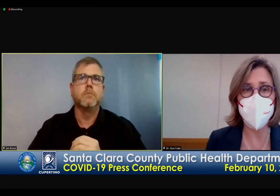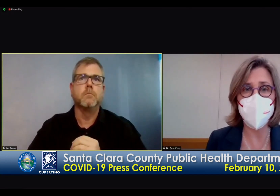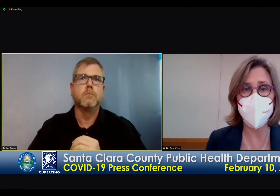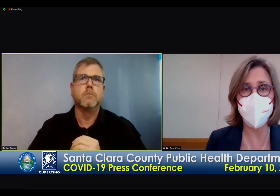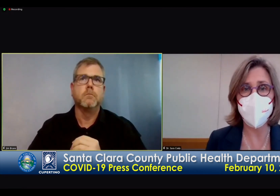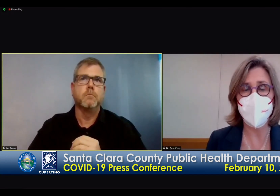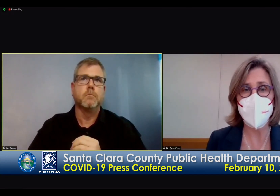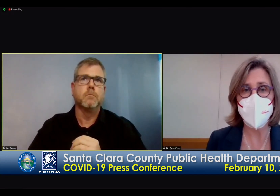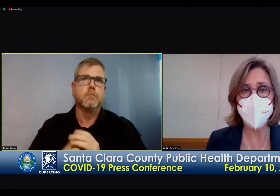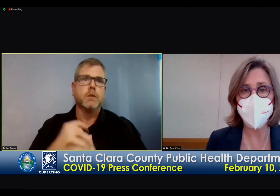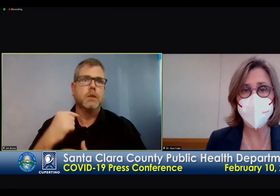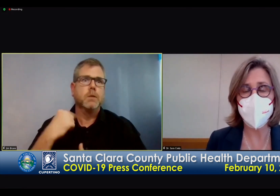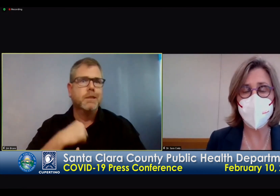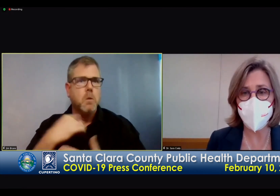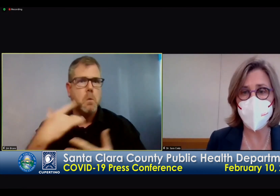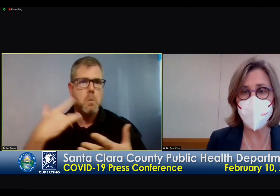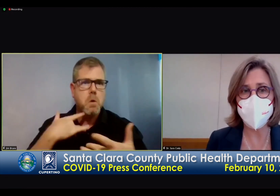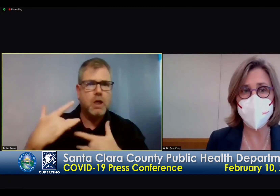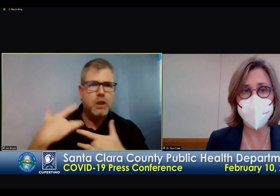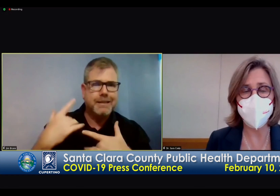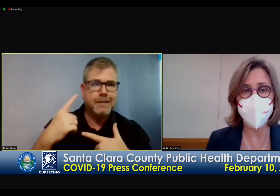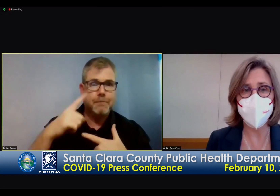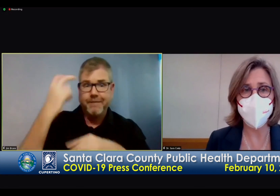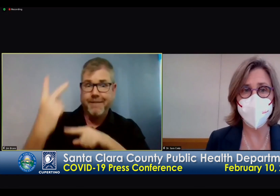community. Thanks.